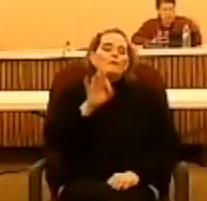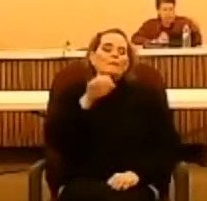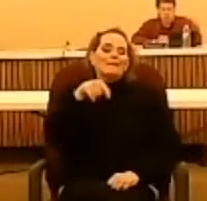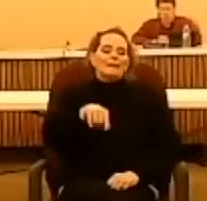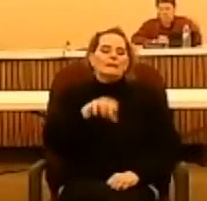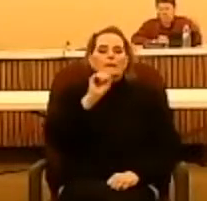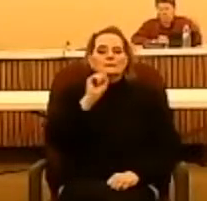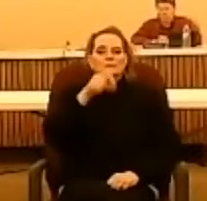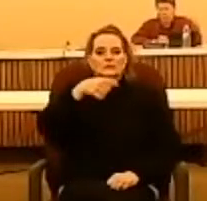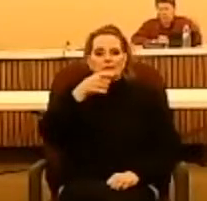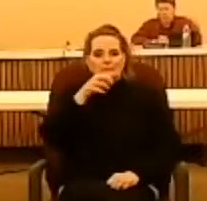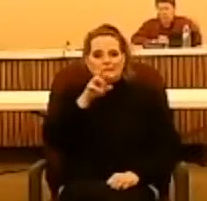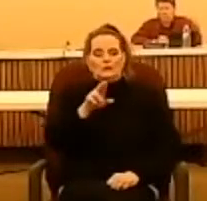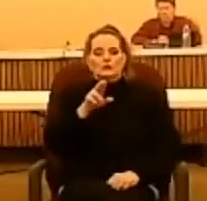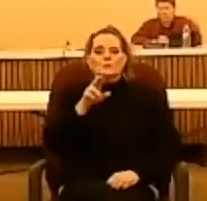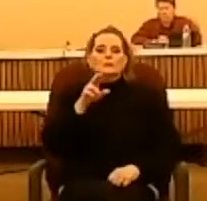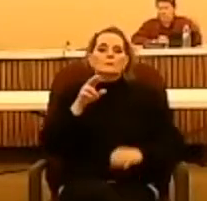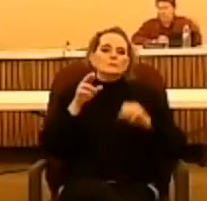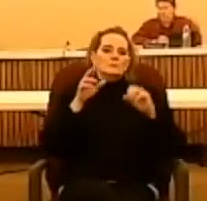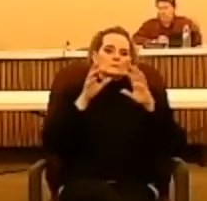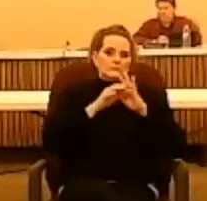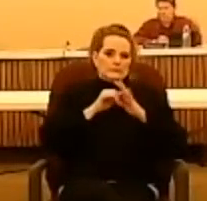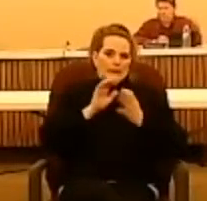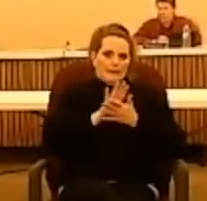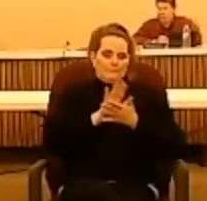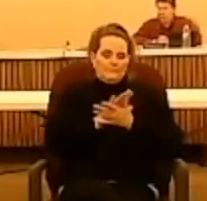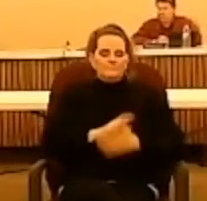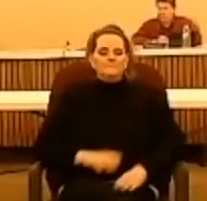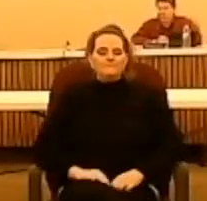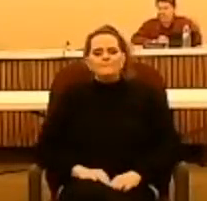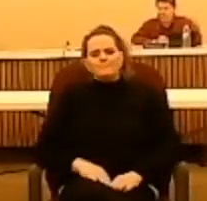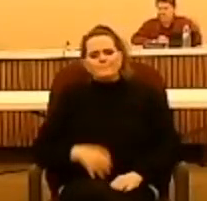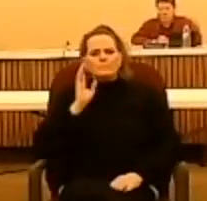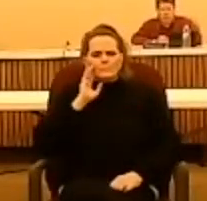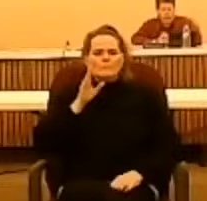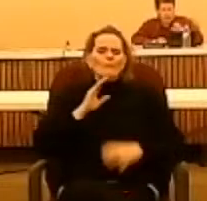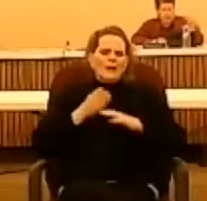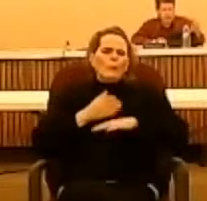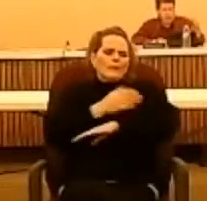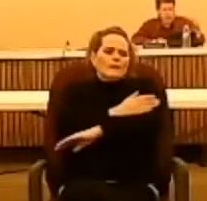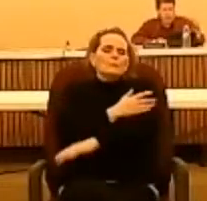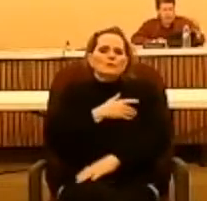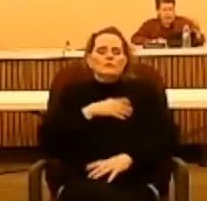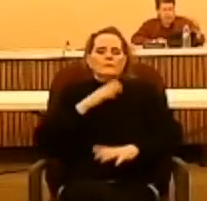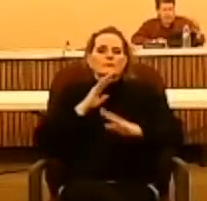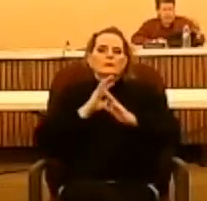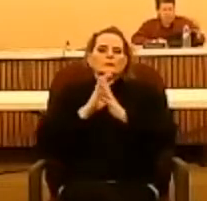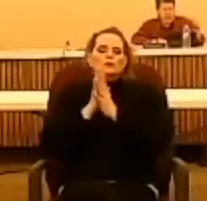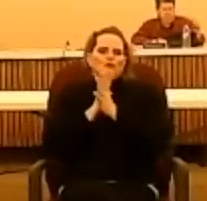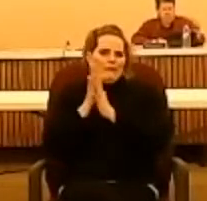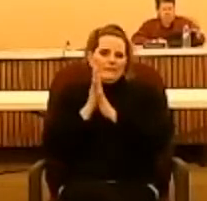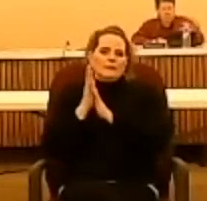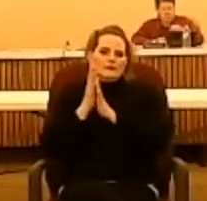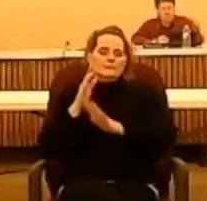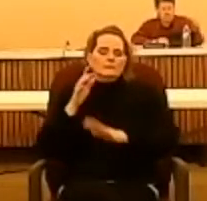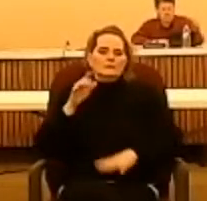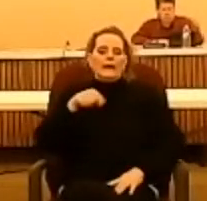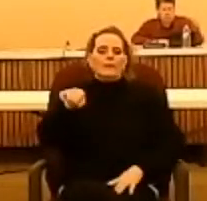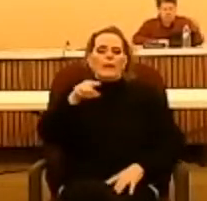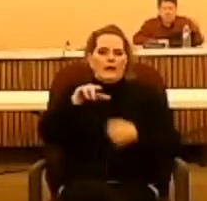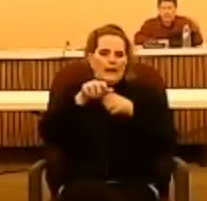again, it's going to improve the overall traffic flow there. And traffic